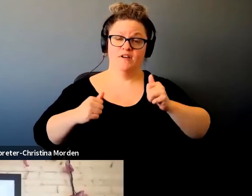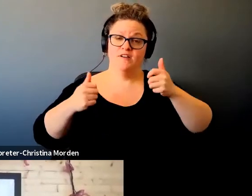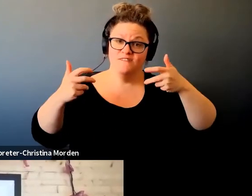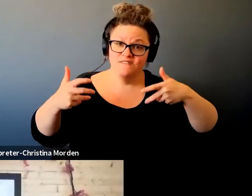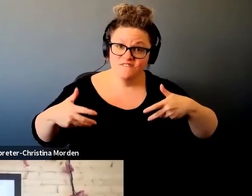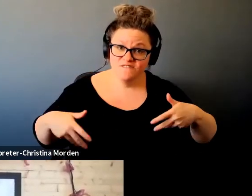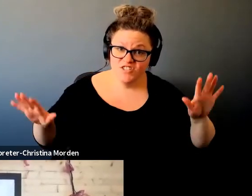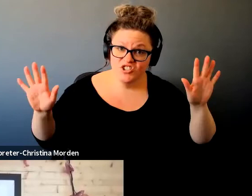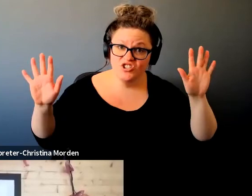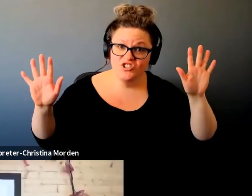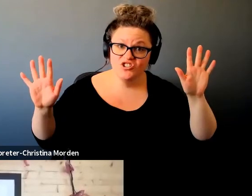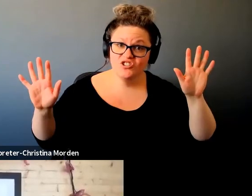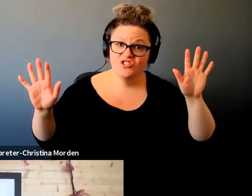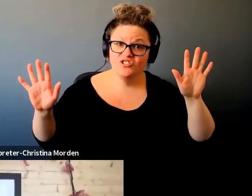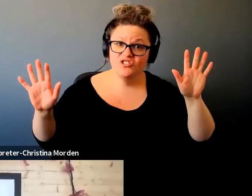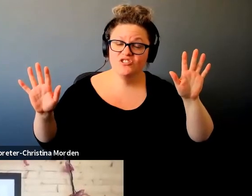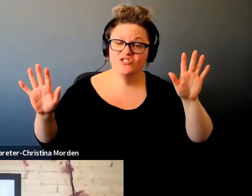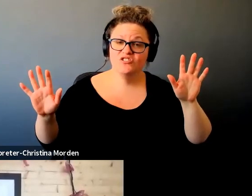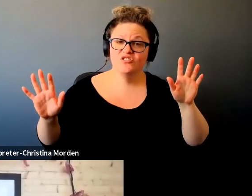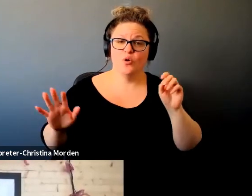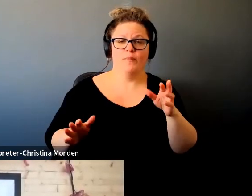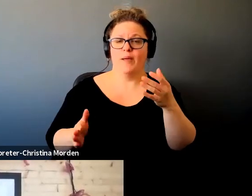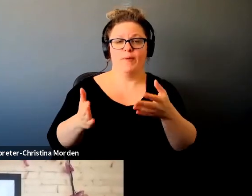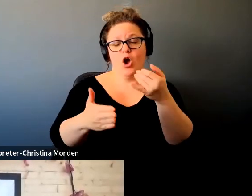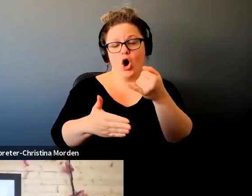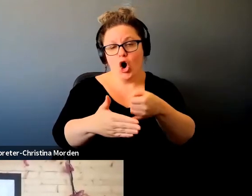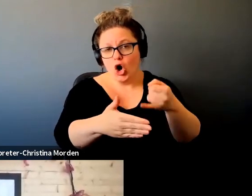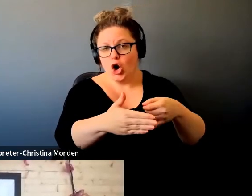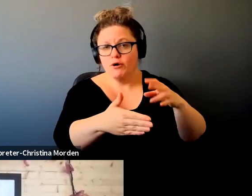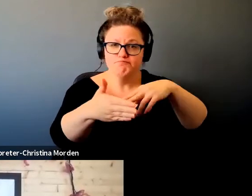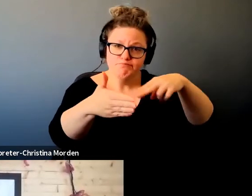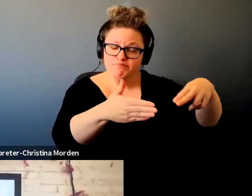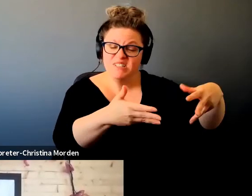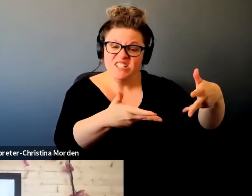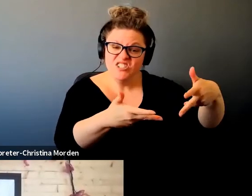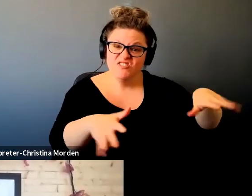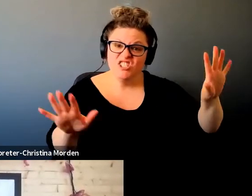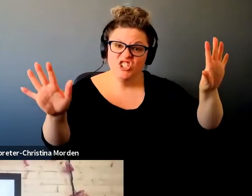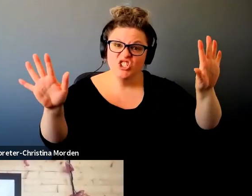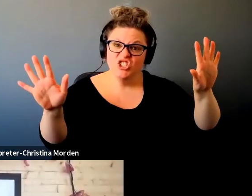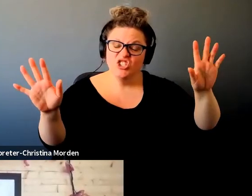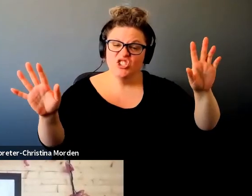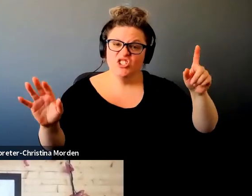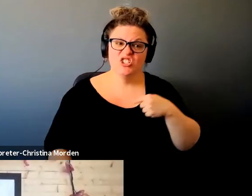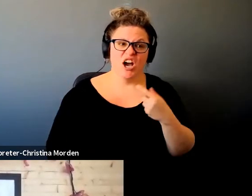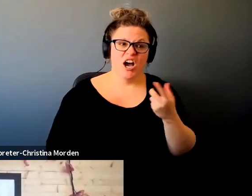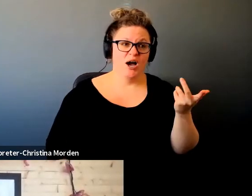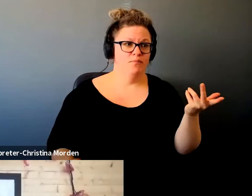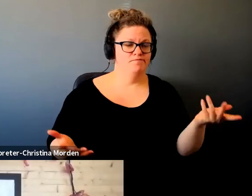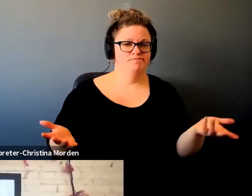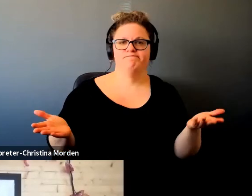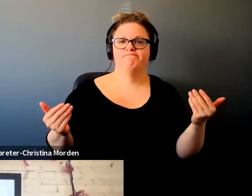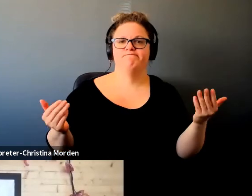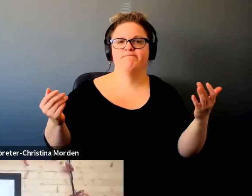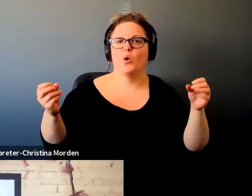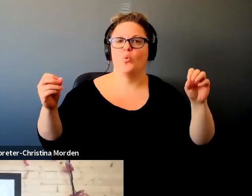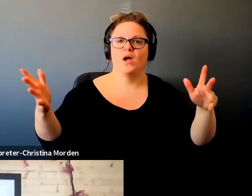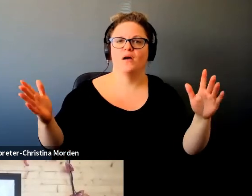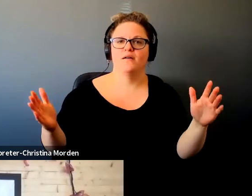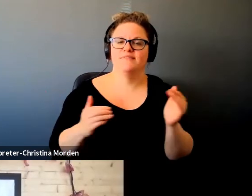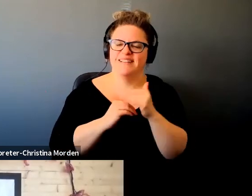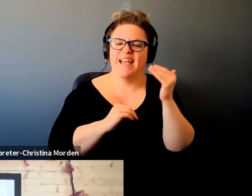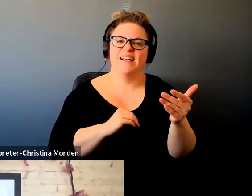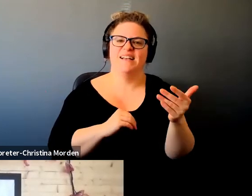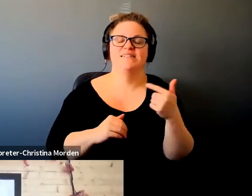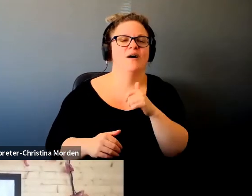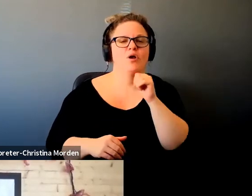I'm done like making a body of work of art, or I'm writing, I'm really like, okay, what's